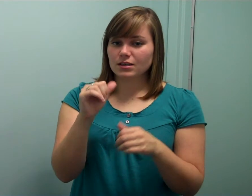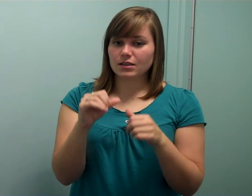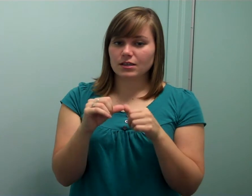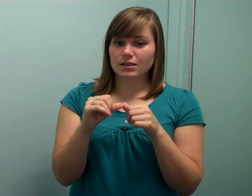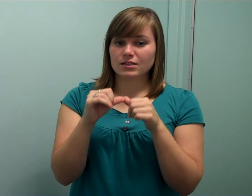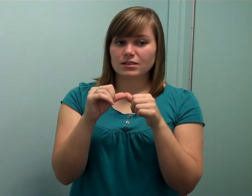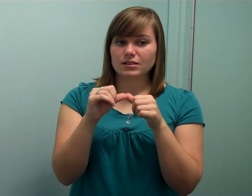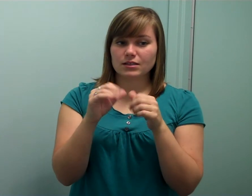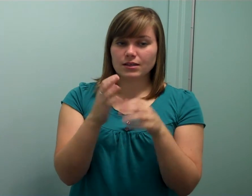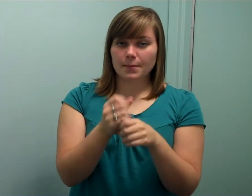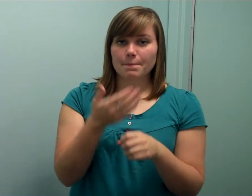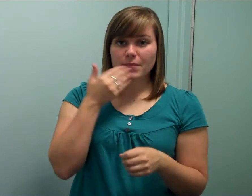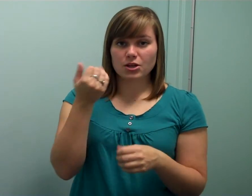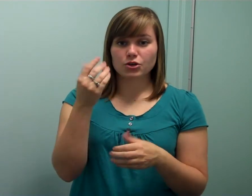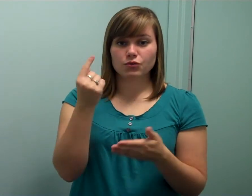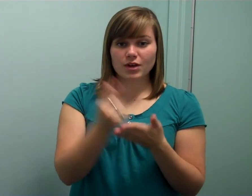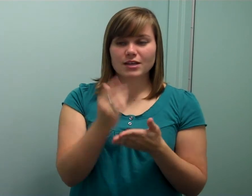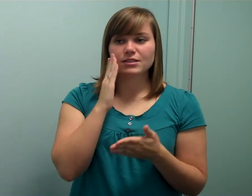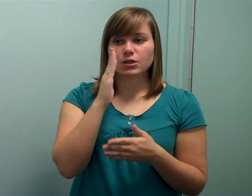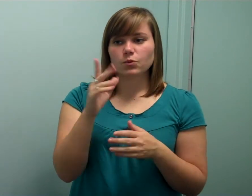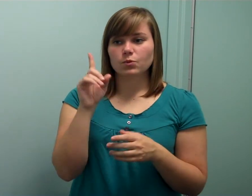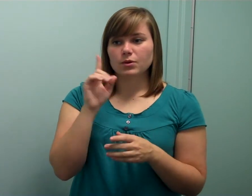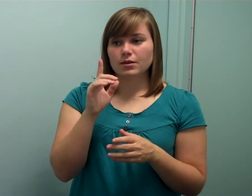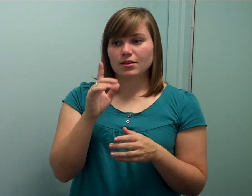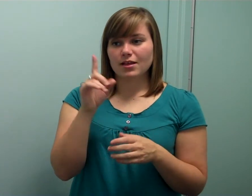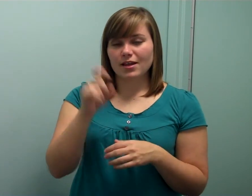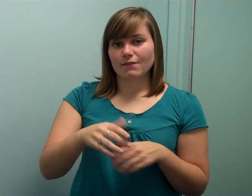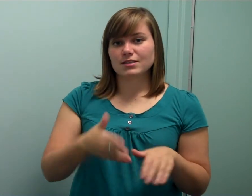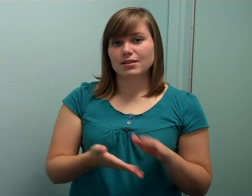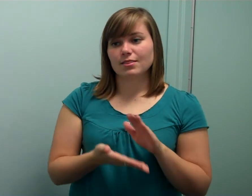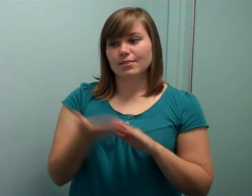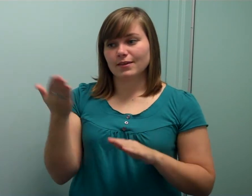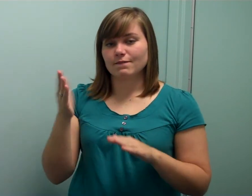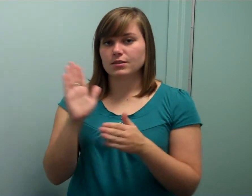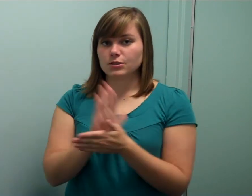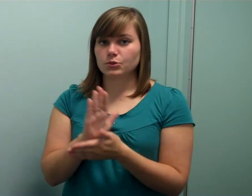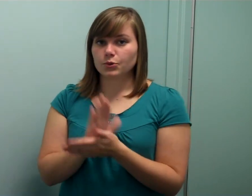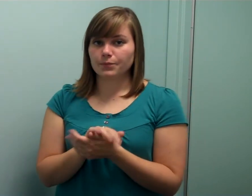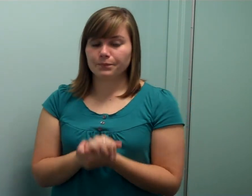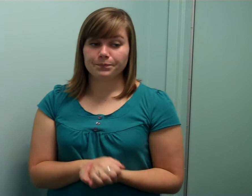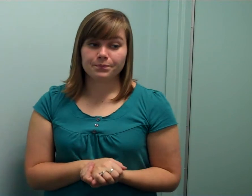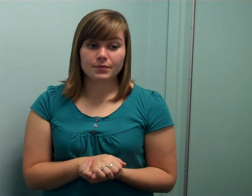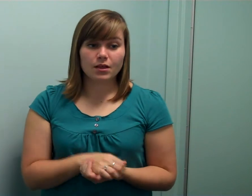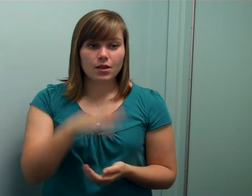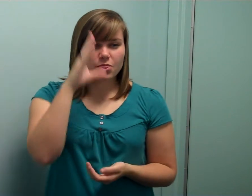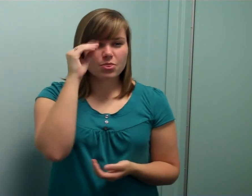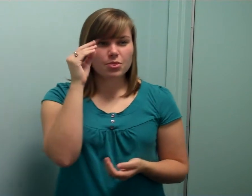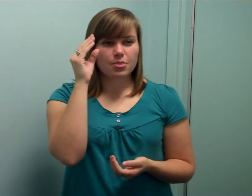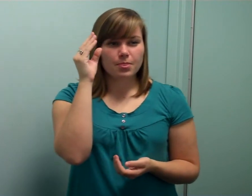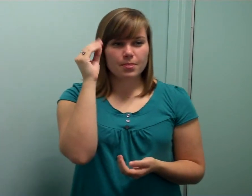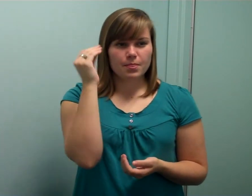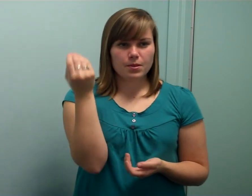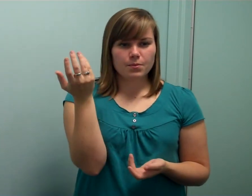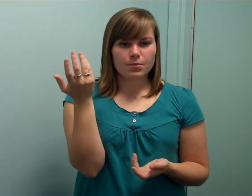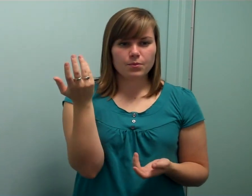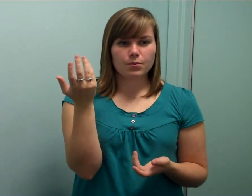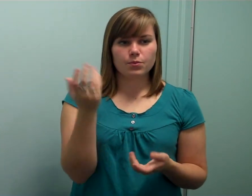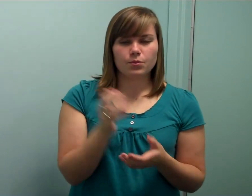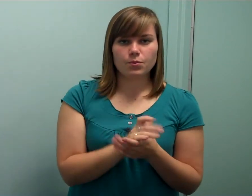level, he would be asked to leave the school. "Well, what do you expect?" replied the young man. "I only have an